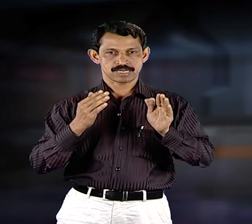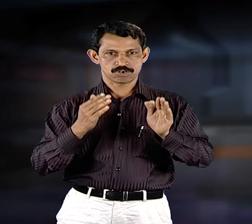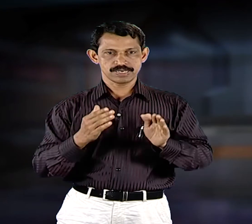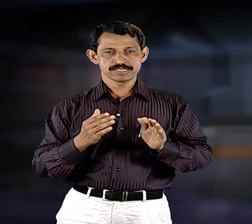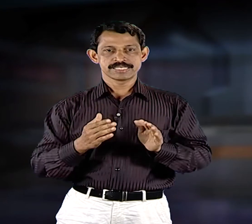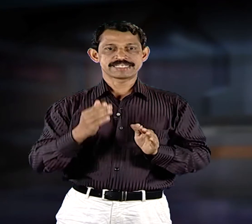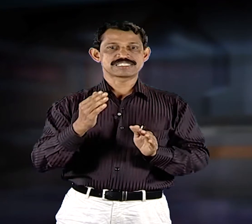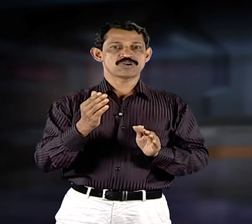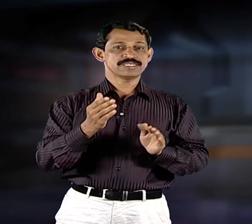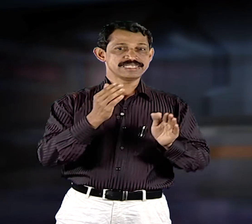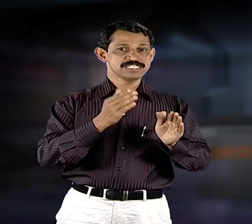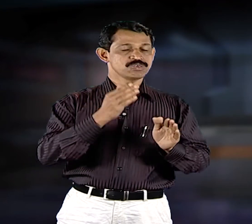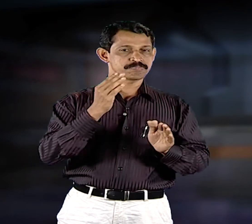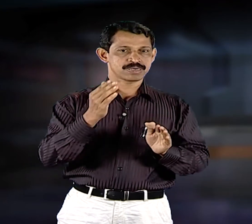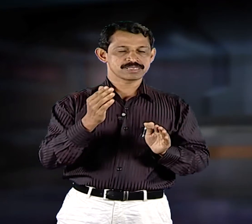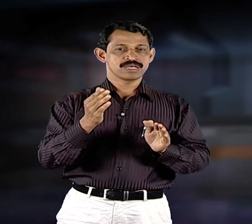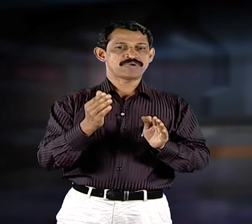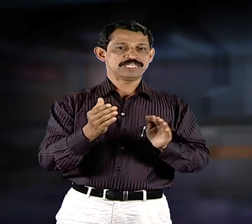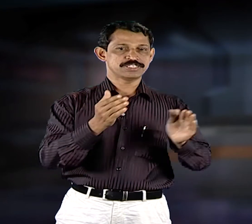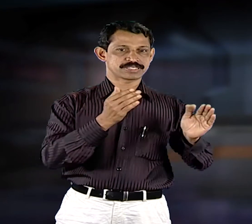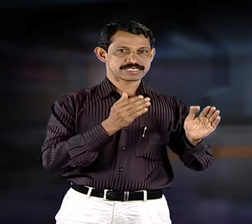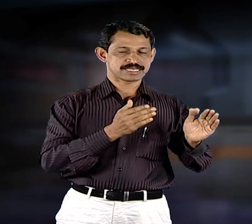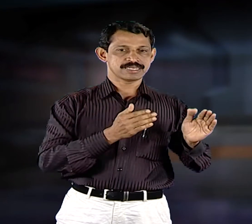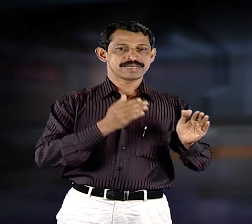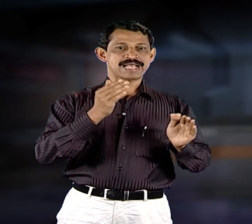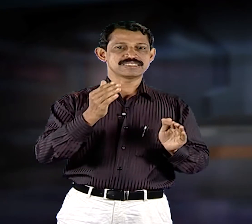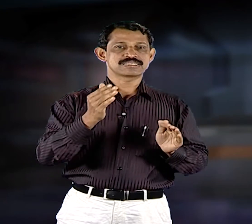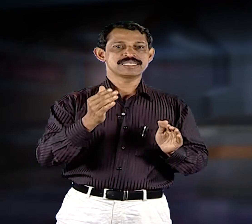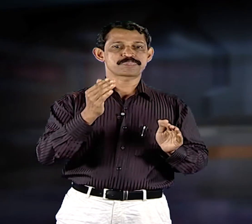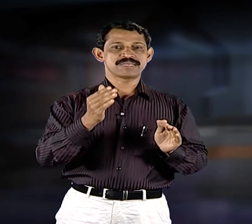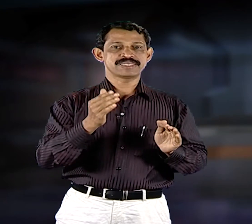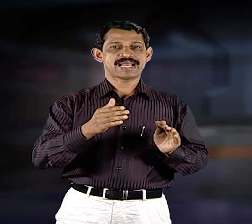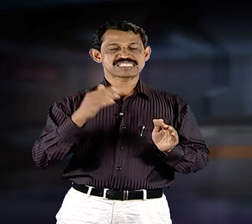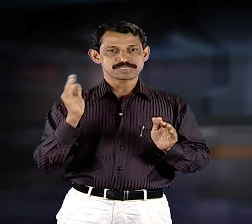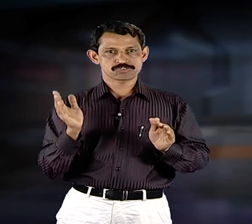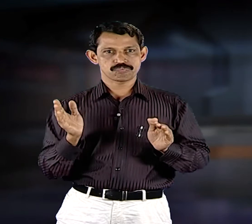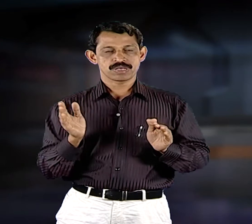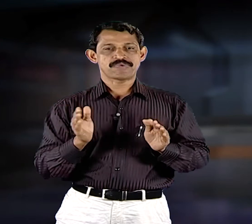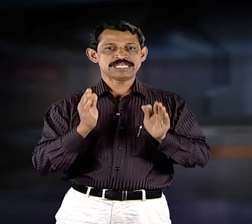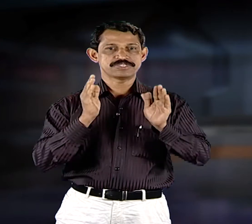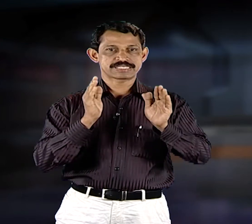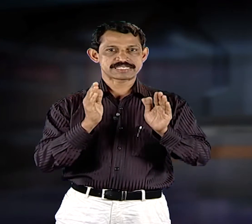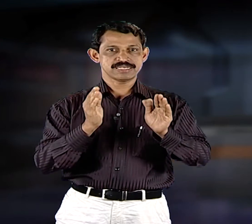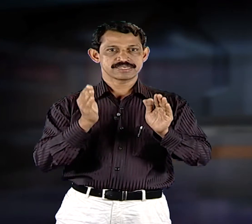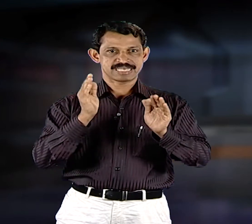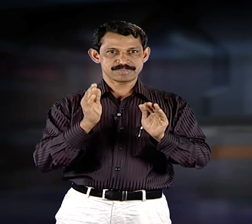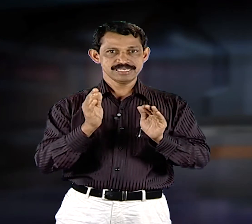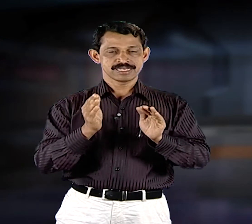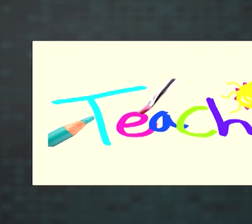However, it is not easy to impart value education as the three primary aspects of value education, namely the